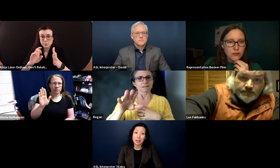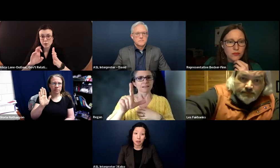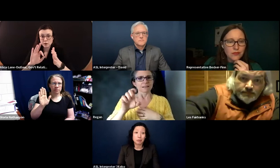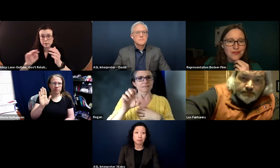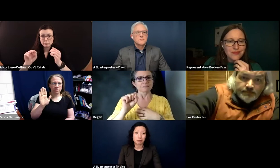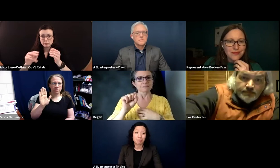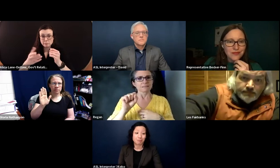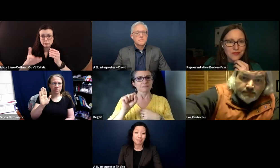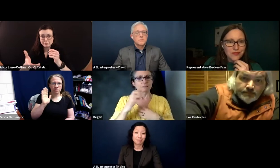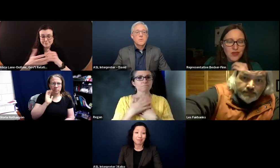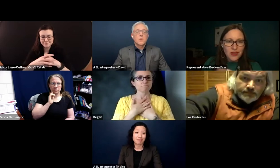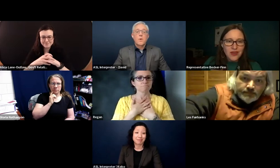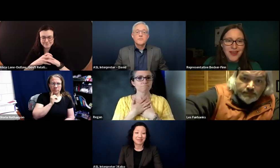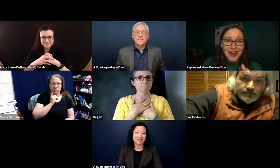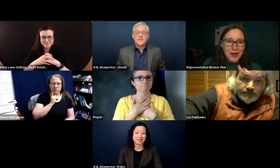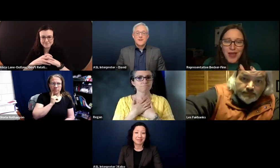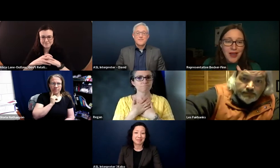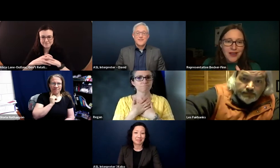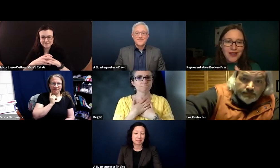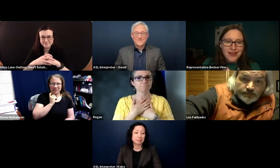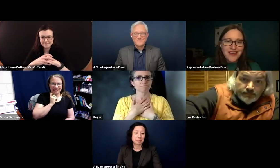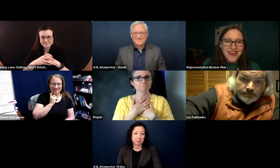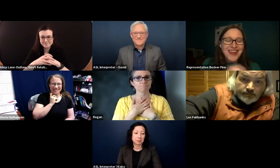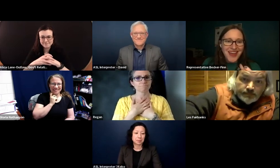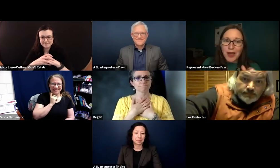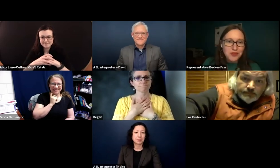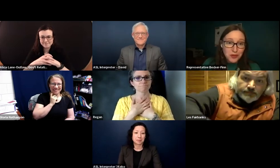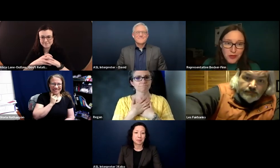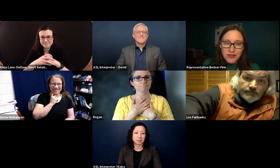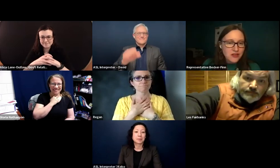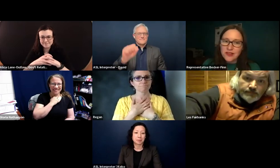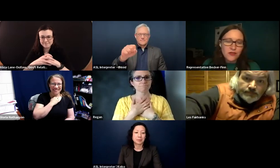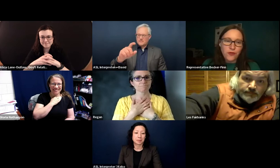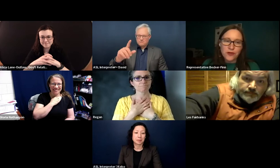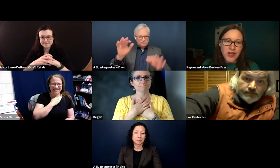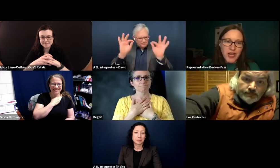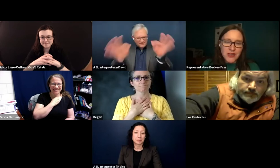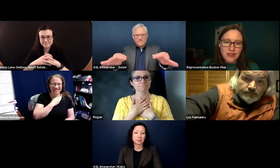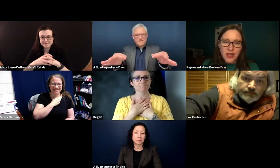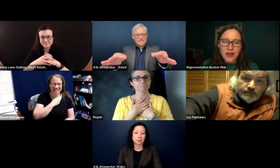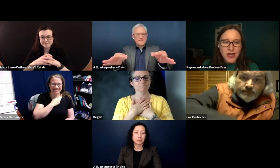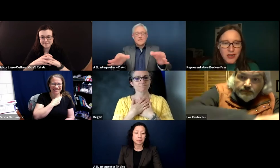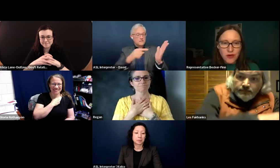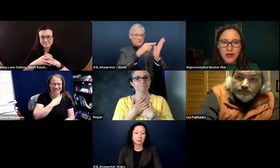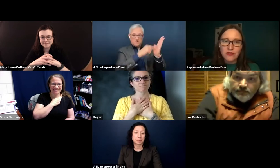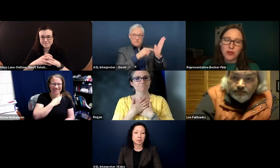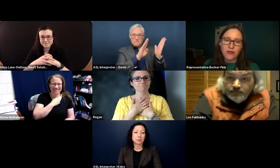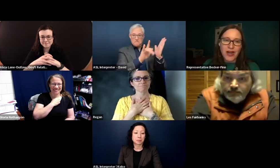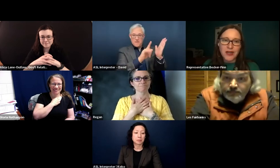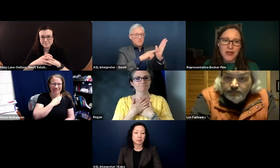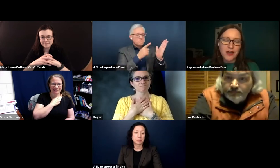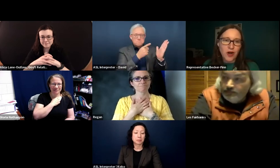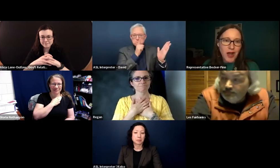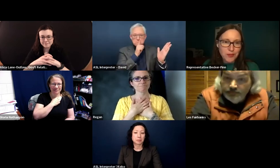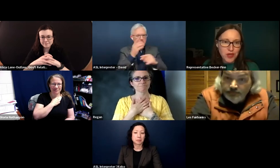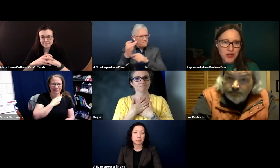was all. Thank you. Representative. Yeah, absolutely. This isn't forcing anything on anyone. It's